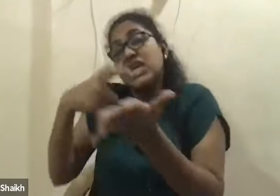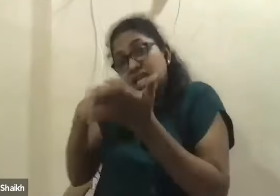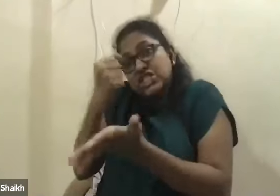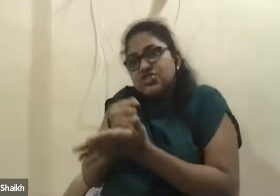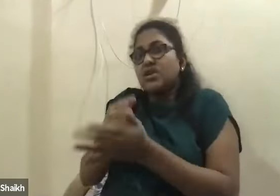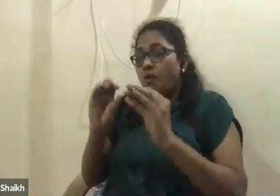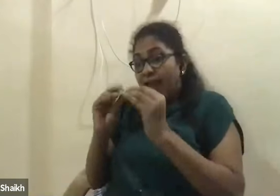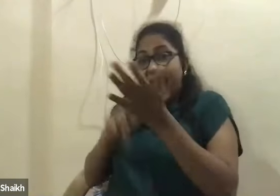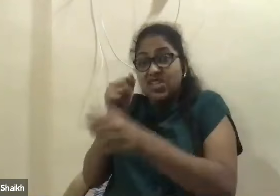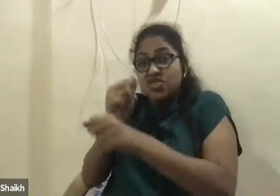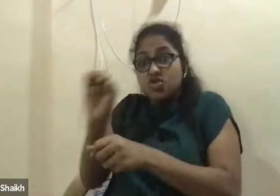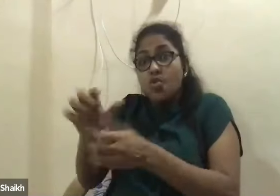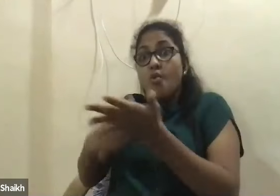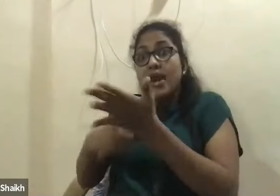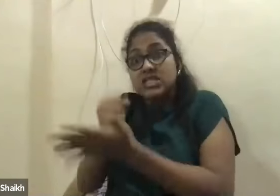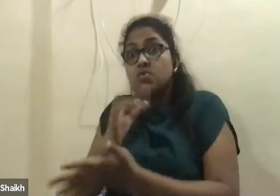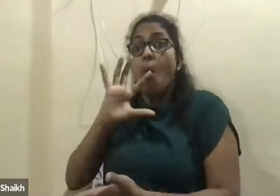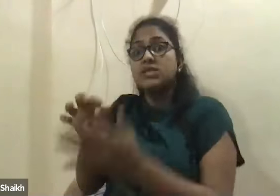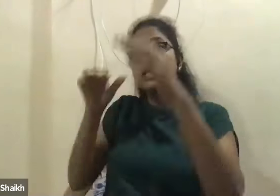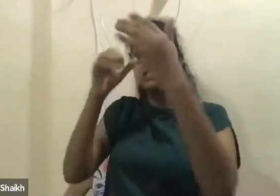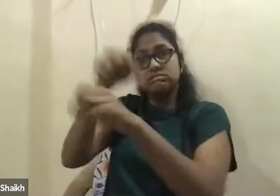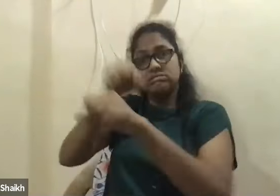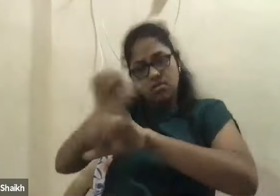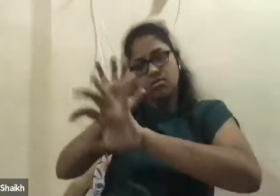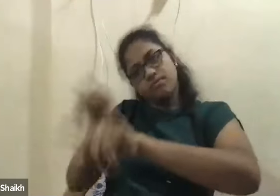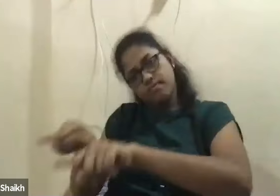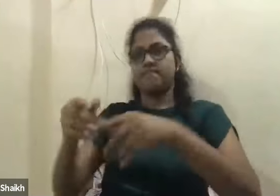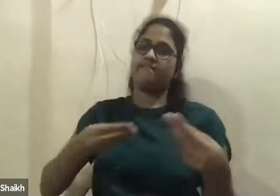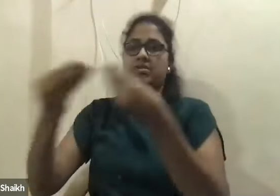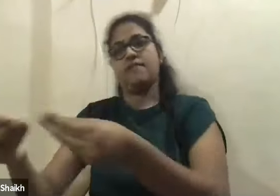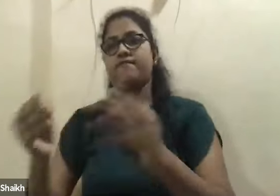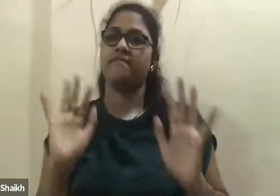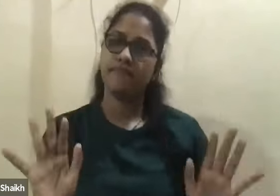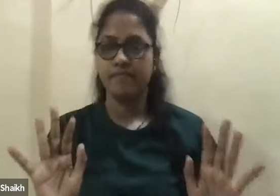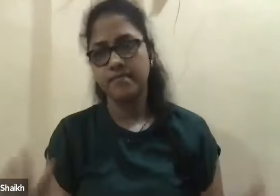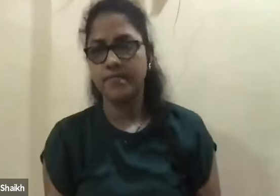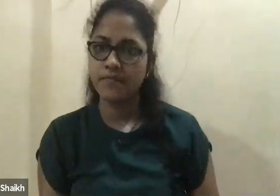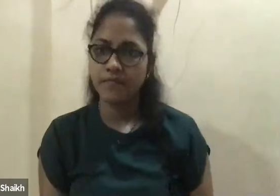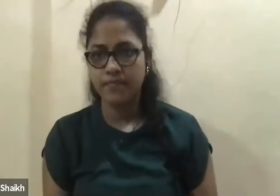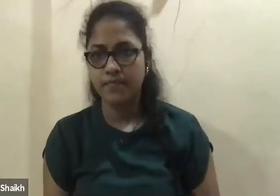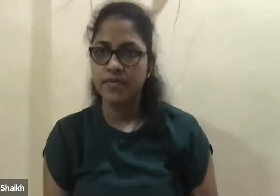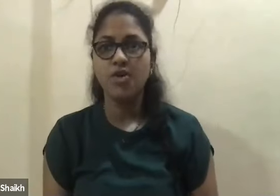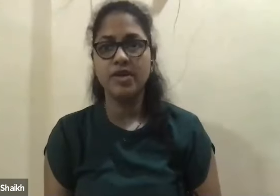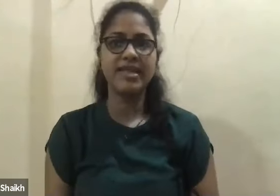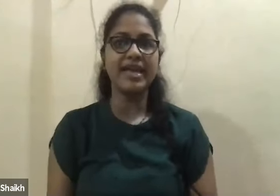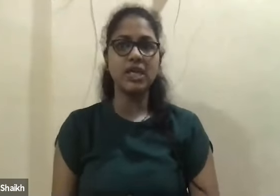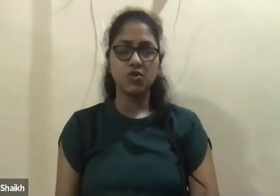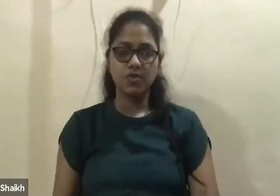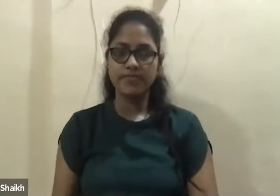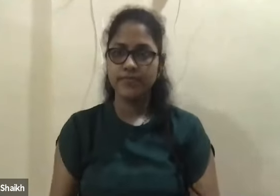It's Okay. better. Yeah. Okay. Okay. So yeah. Right. Right. Jasmina, Thank you